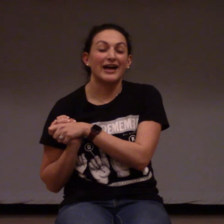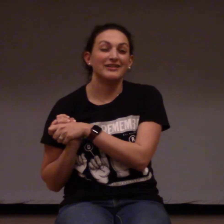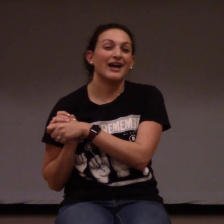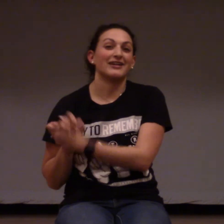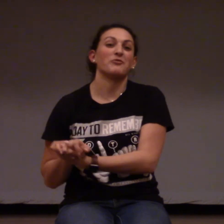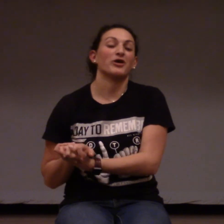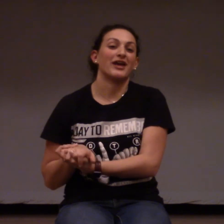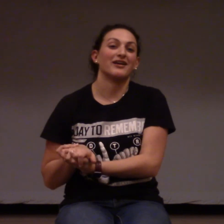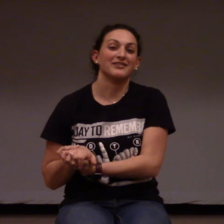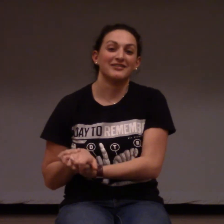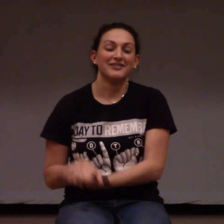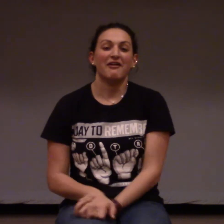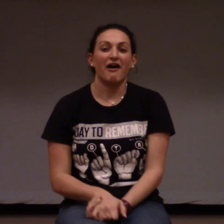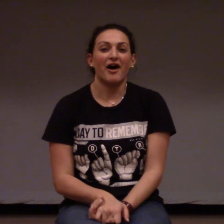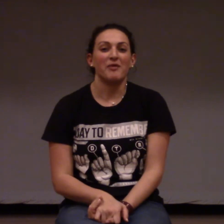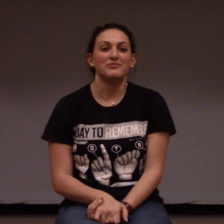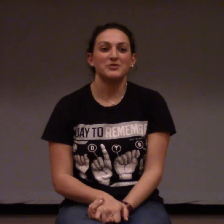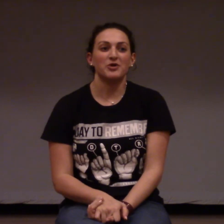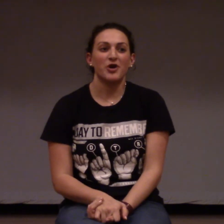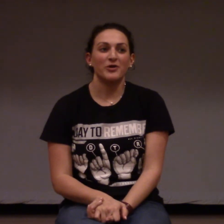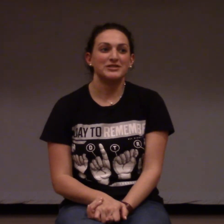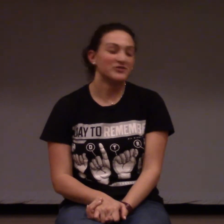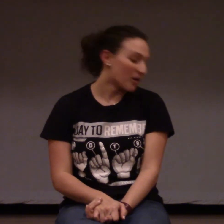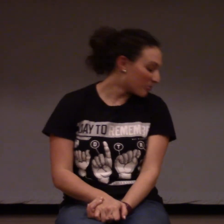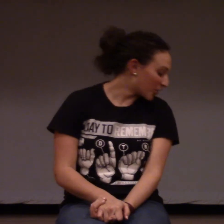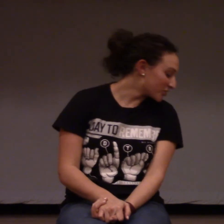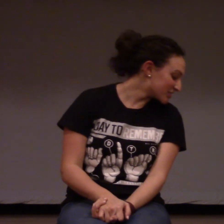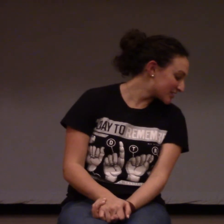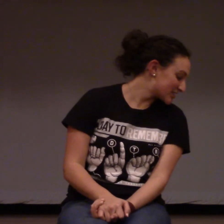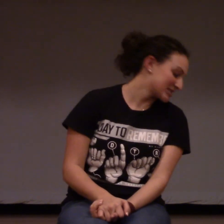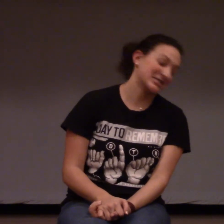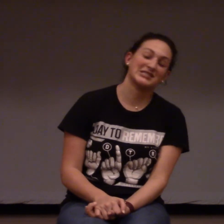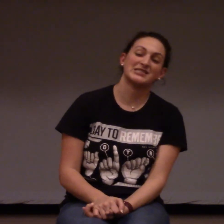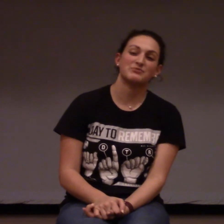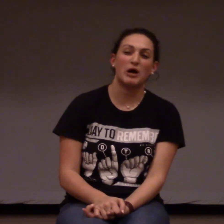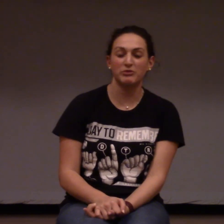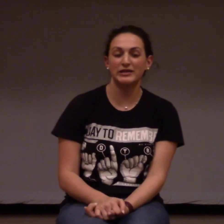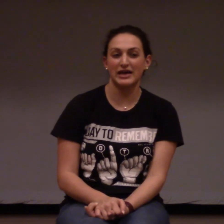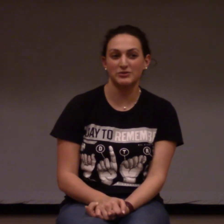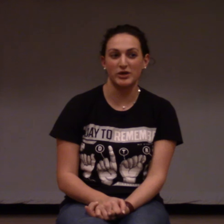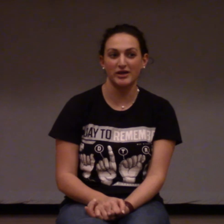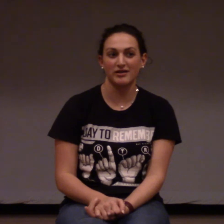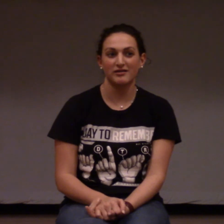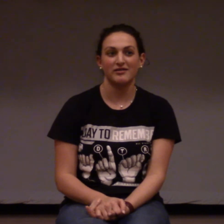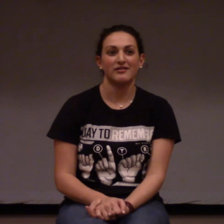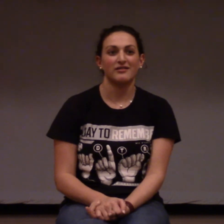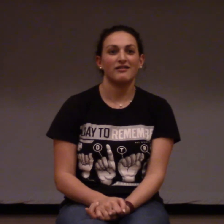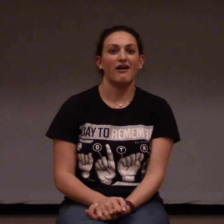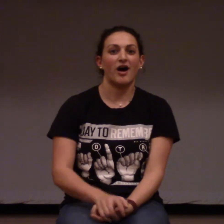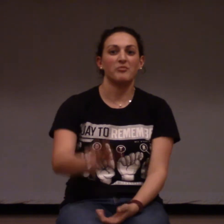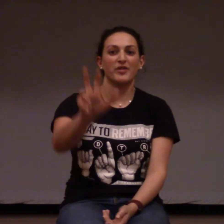999 on one hand. So we'll go into numbers probably next week. But